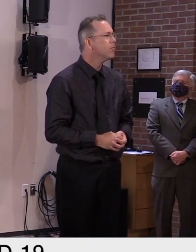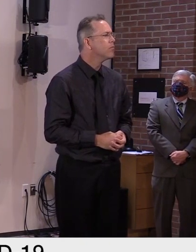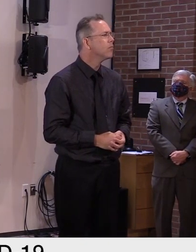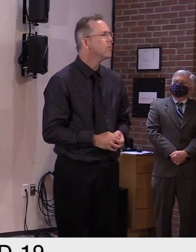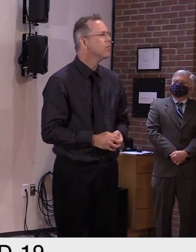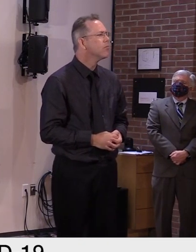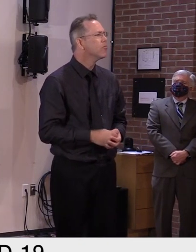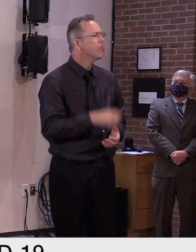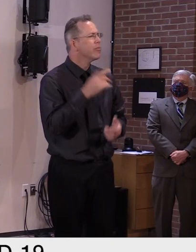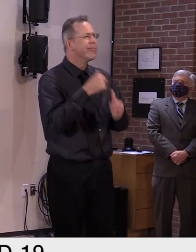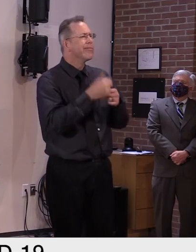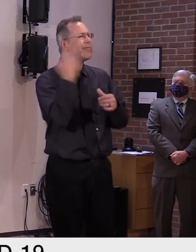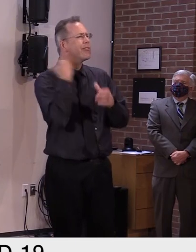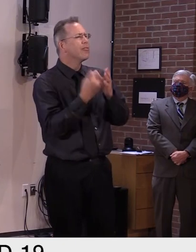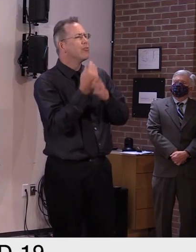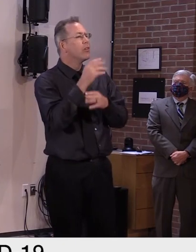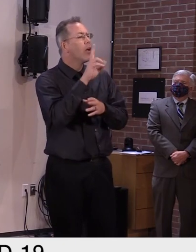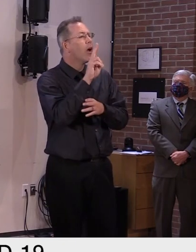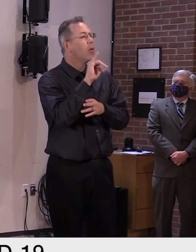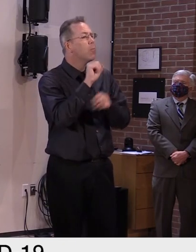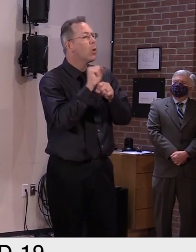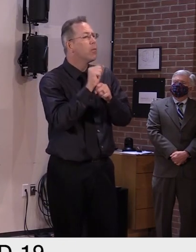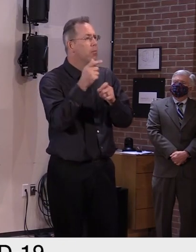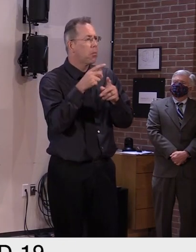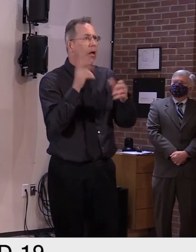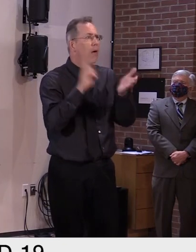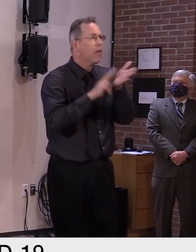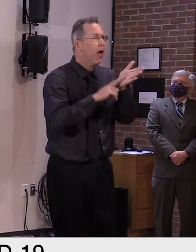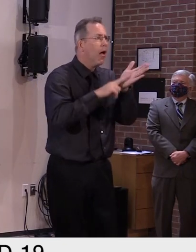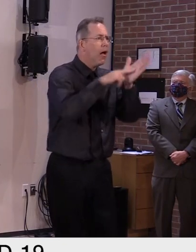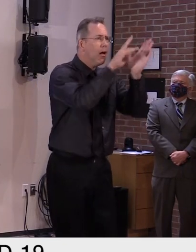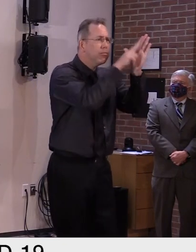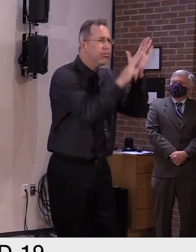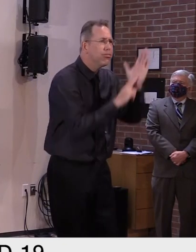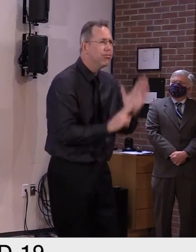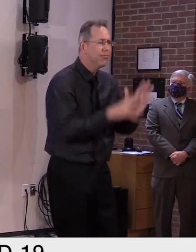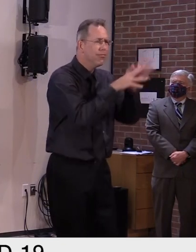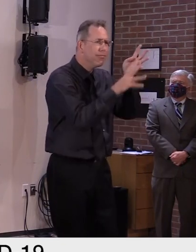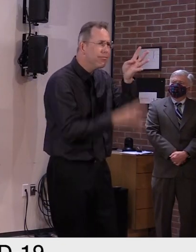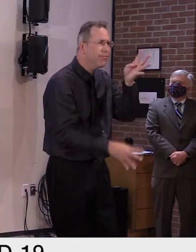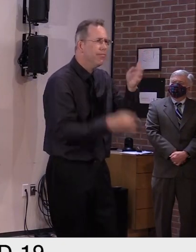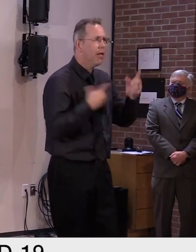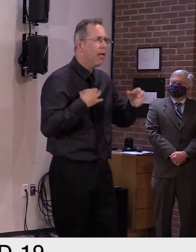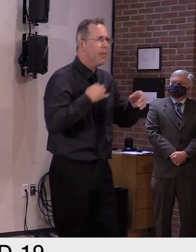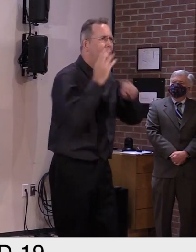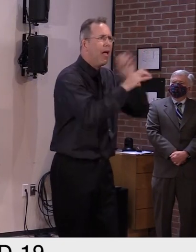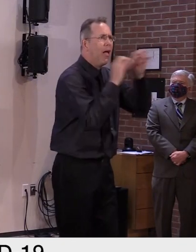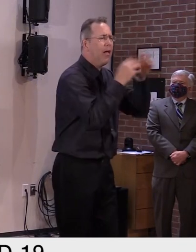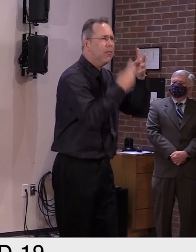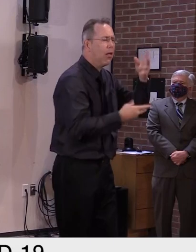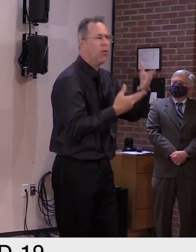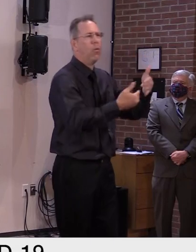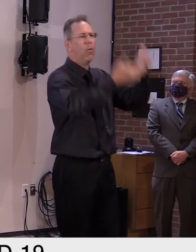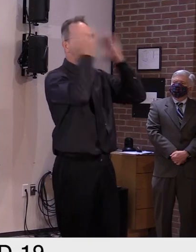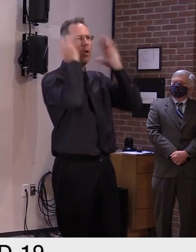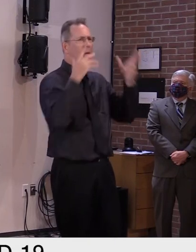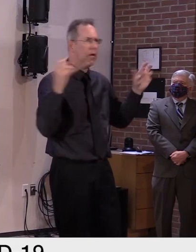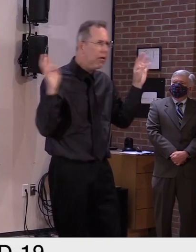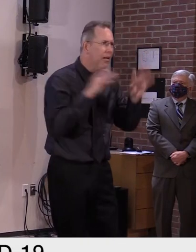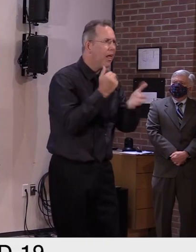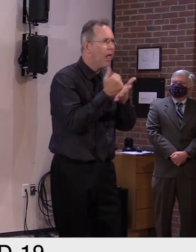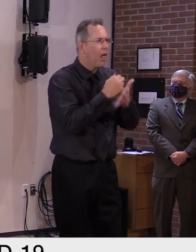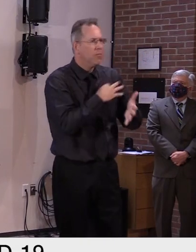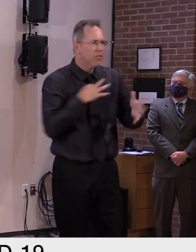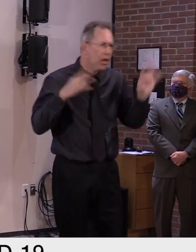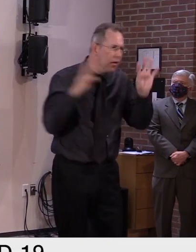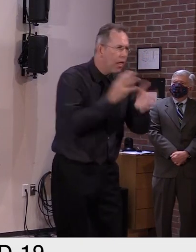Just maybe you could narrow down the question just a little bit, and maybe it's for... Has work been put in, or extra people being